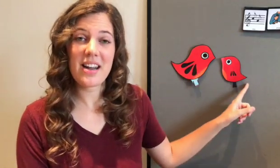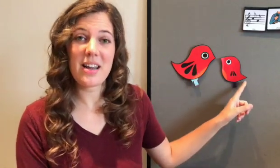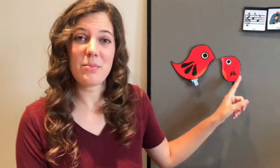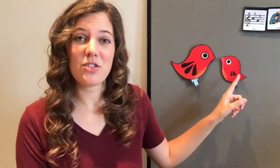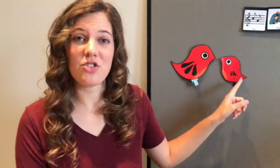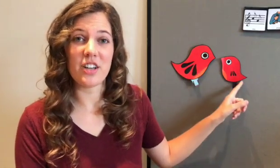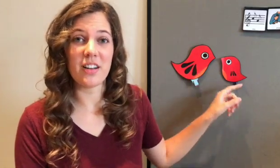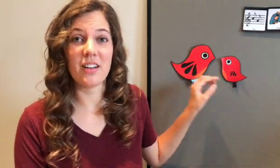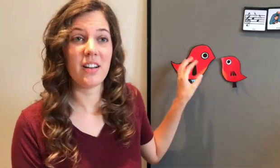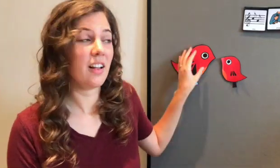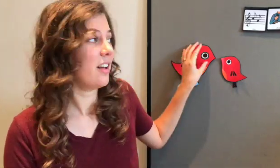named Jill.